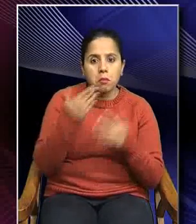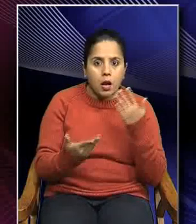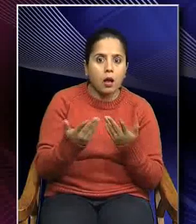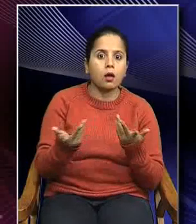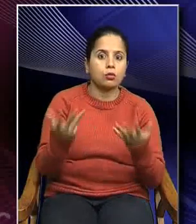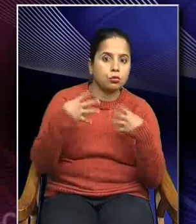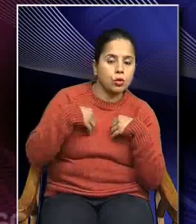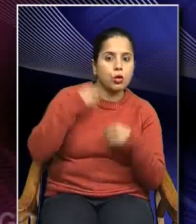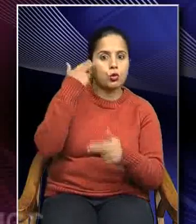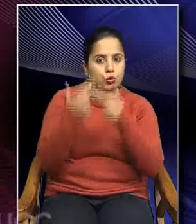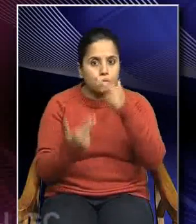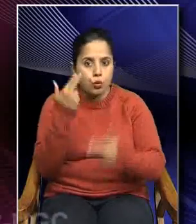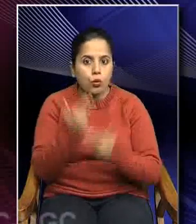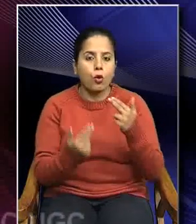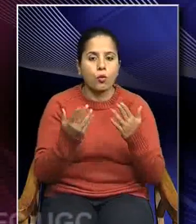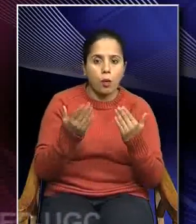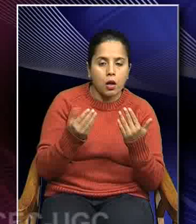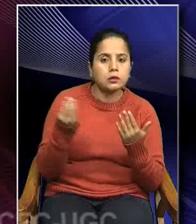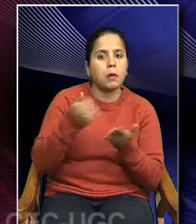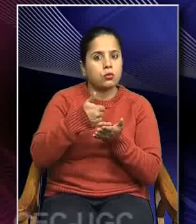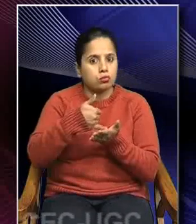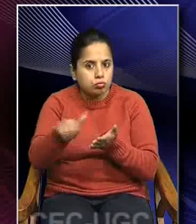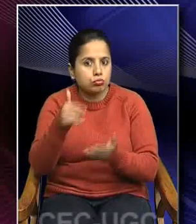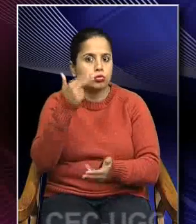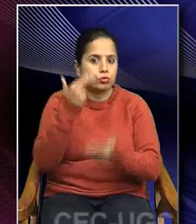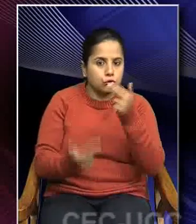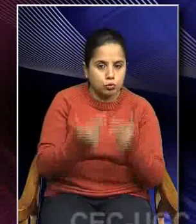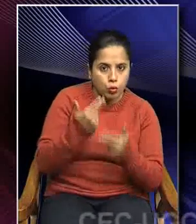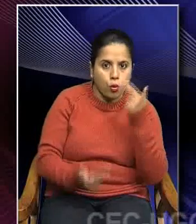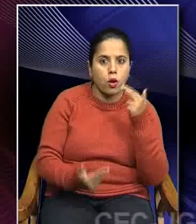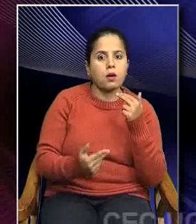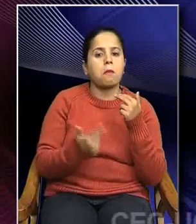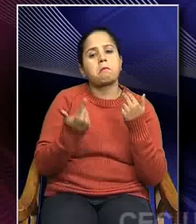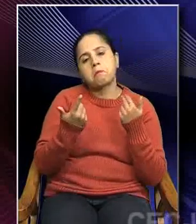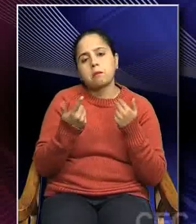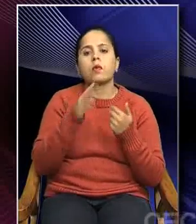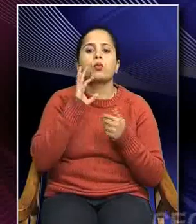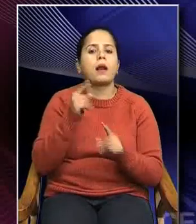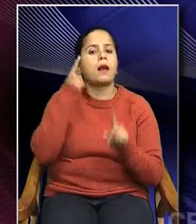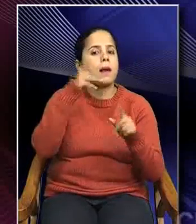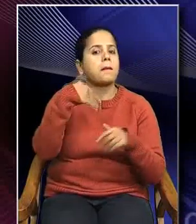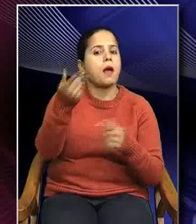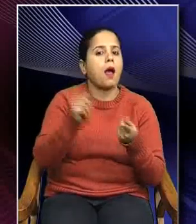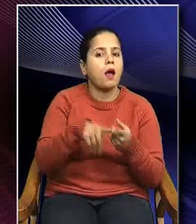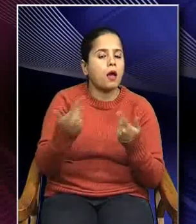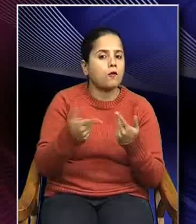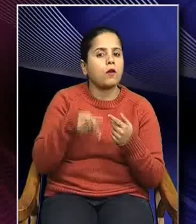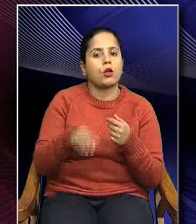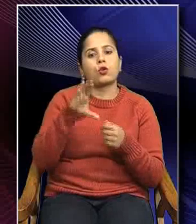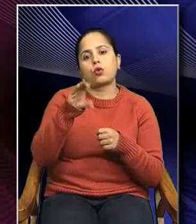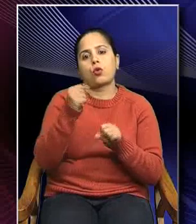some stories, the way it would have rejected some stories, and ultimately coherent, cogent account